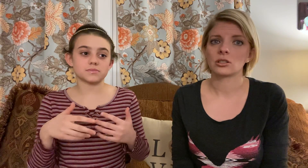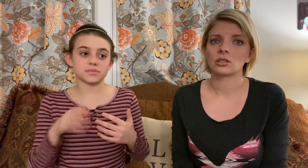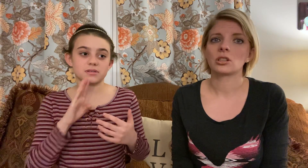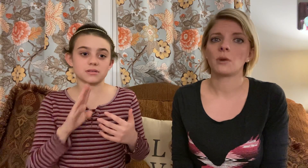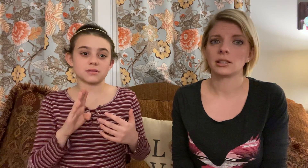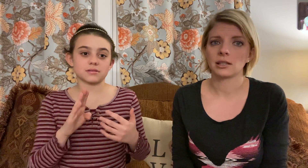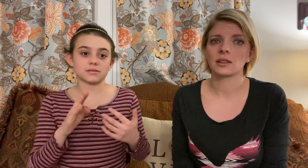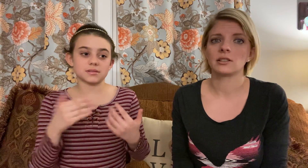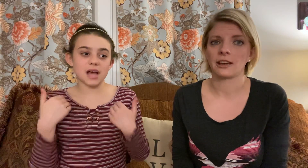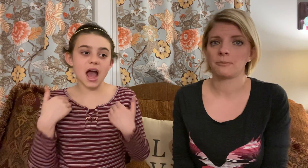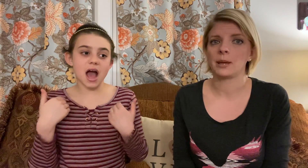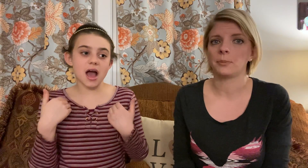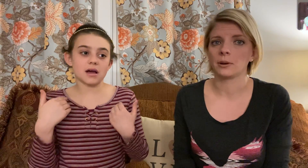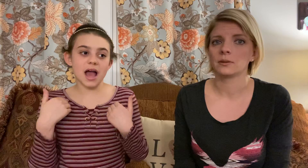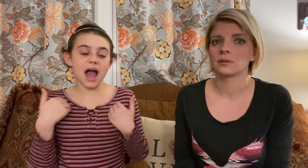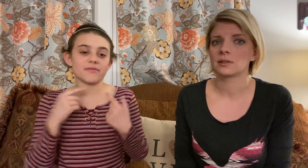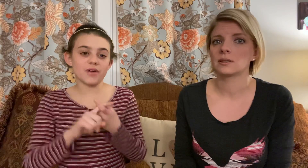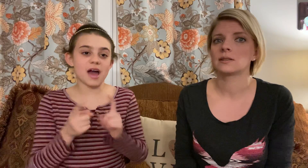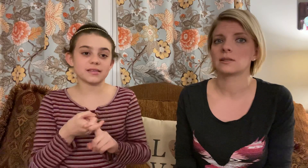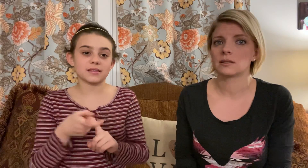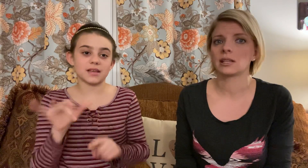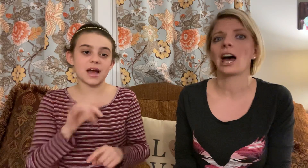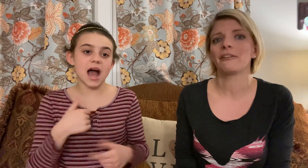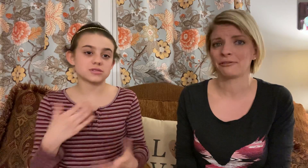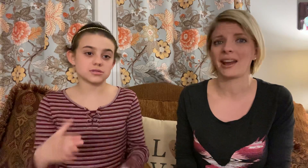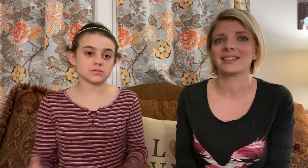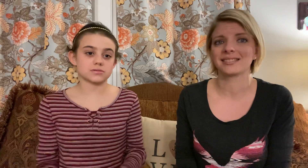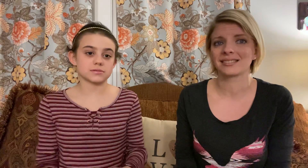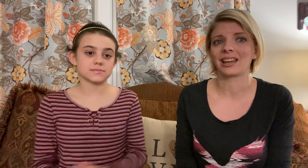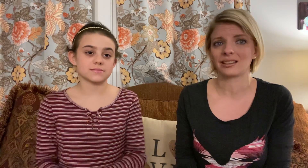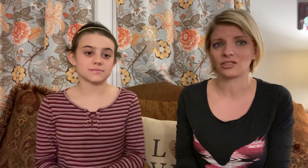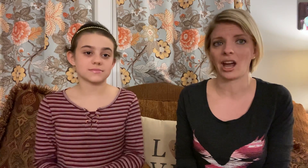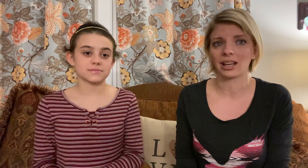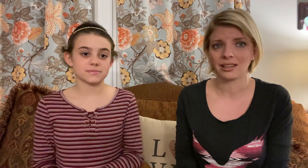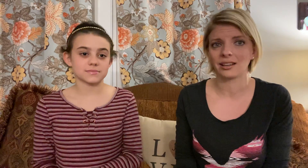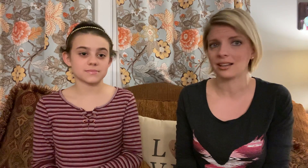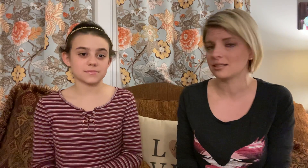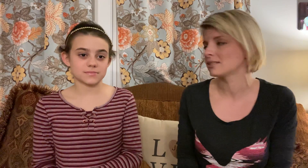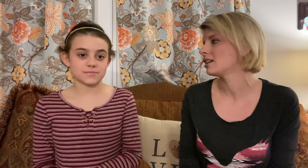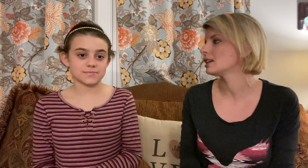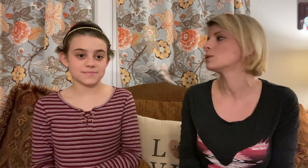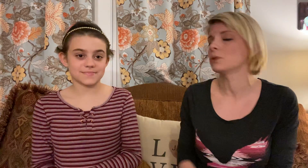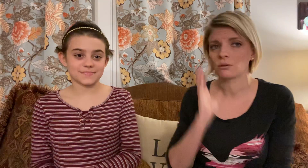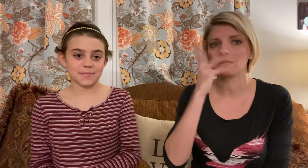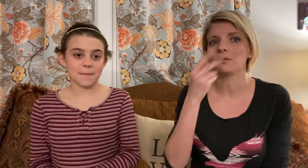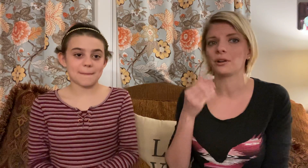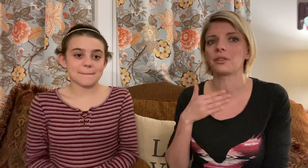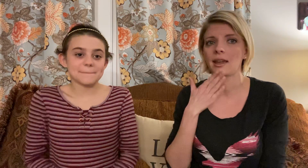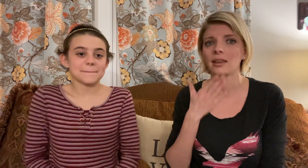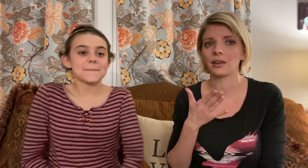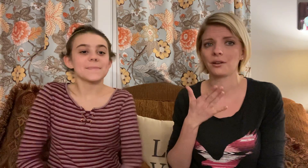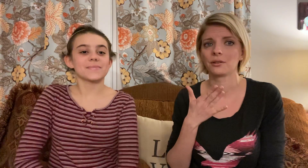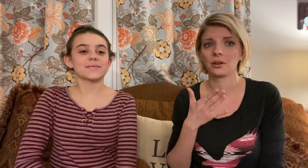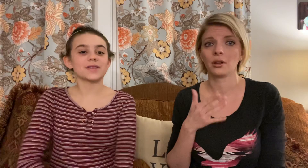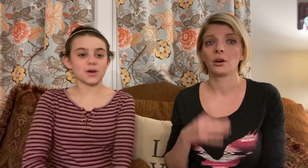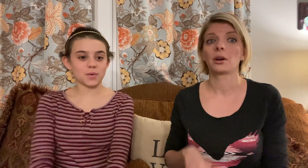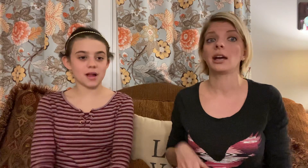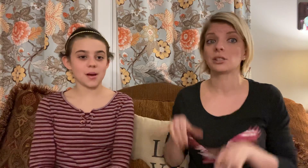She wants other deaf people to have friends like Jackie does. That's beautiful. Thank you. Okay, so